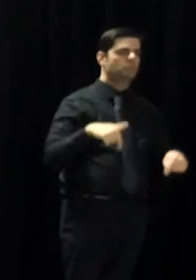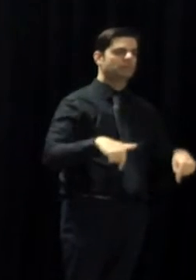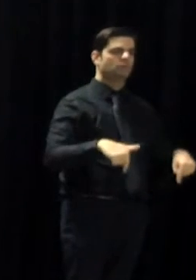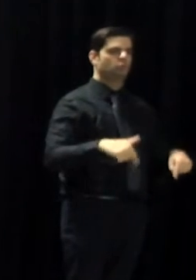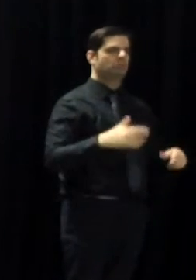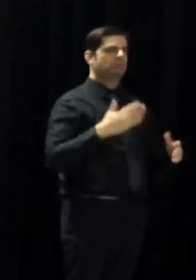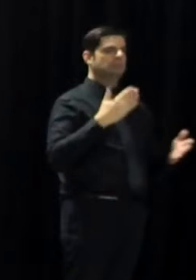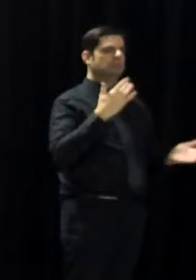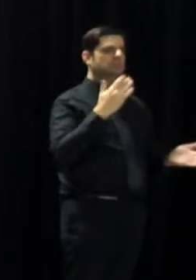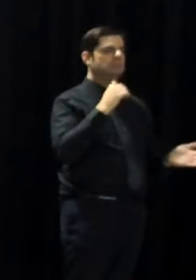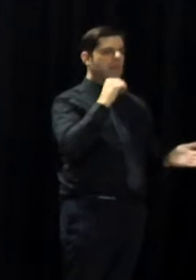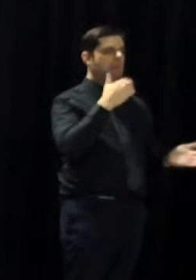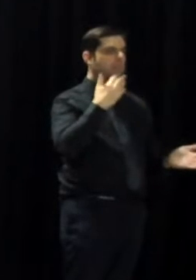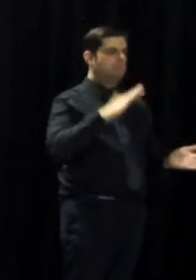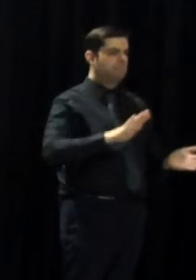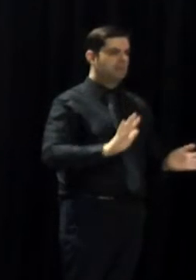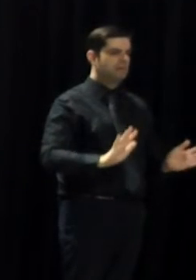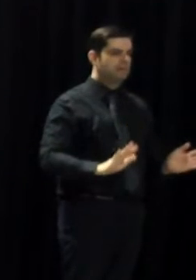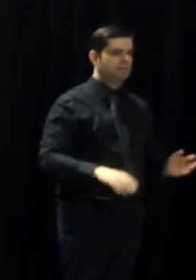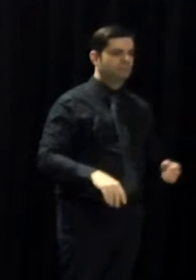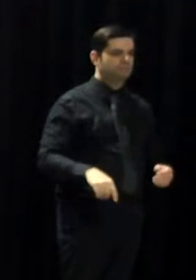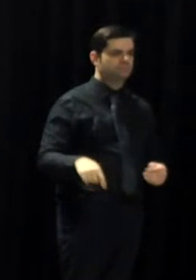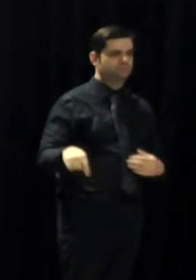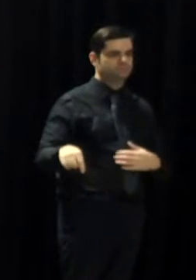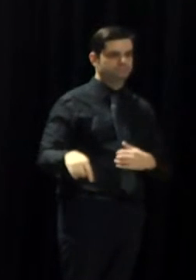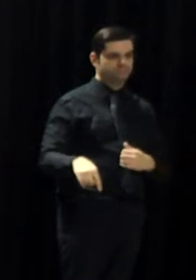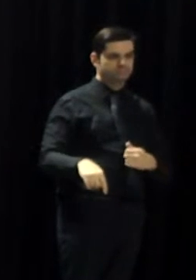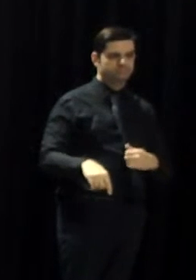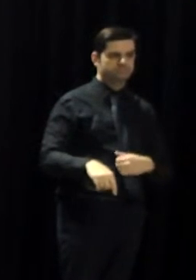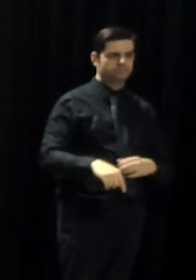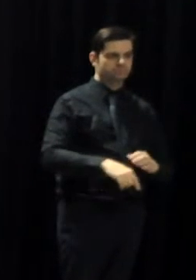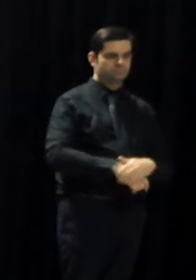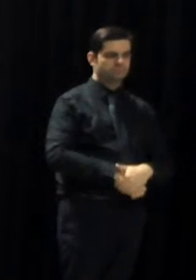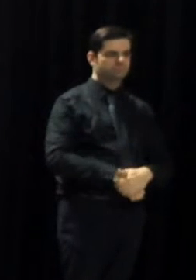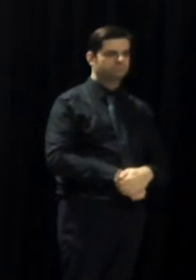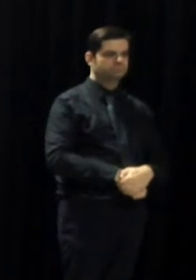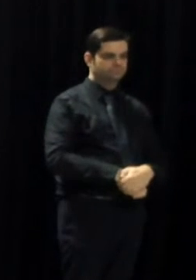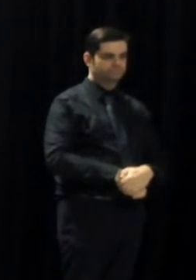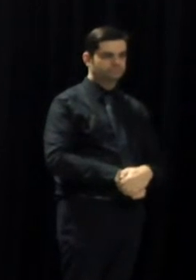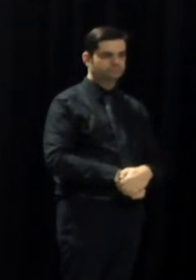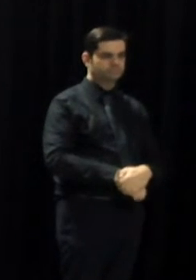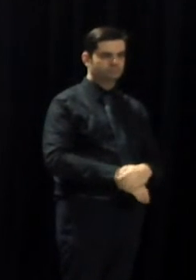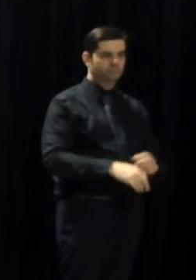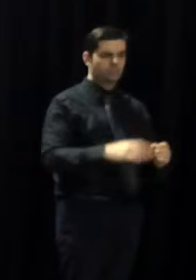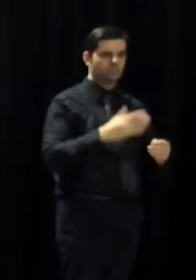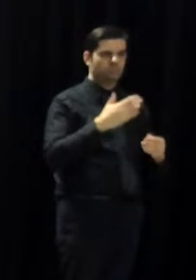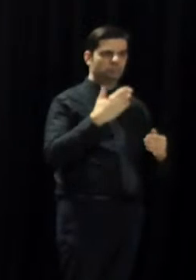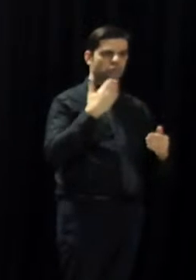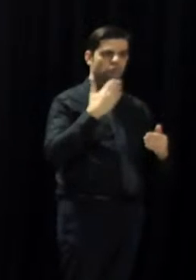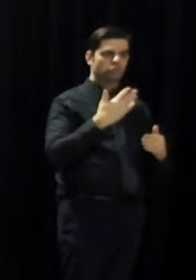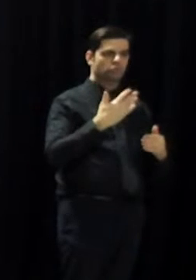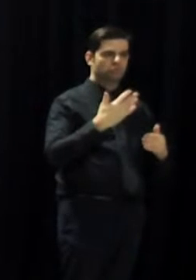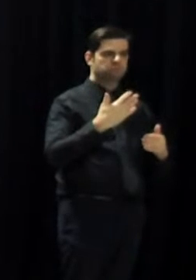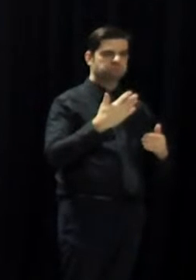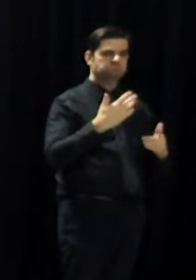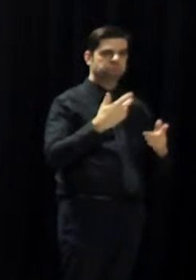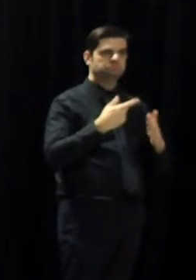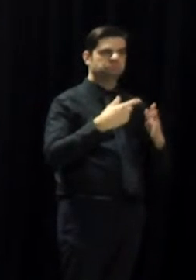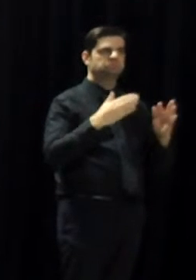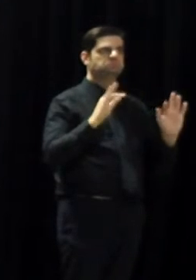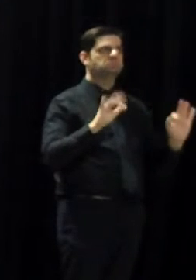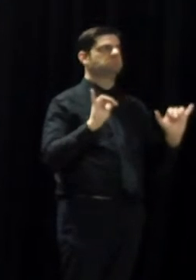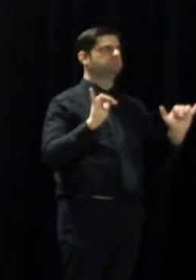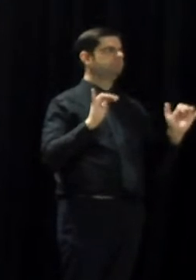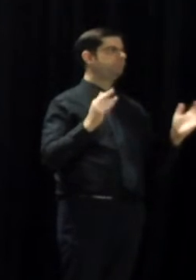I'm glad it didn't hit us that hard. We got the rust out, so we got great teams. You know, I think we had